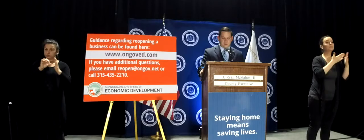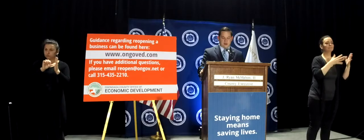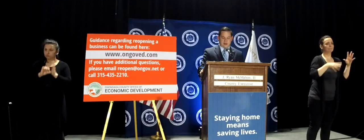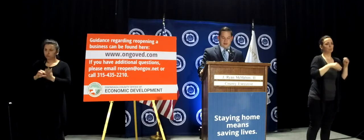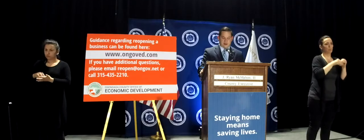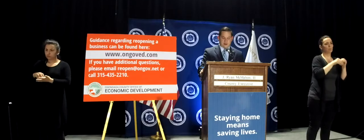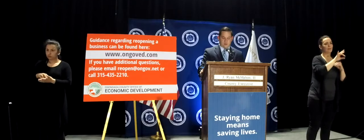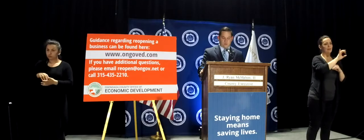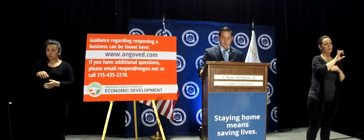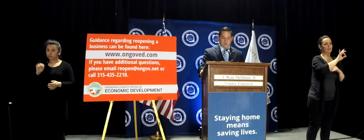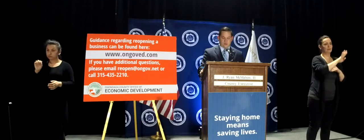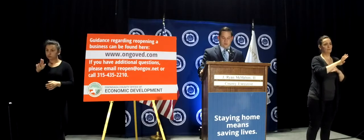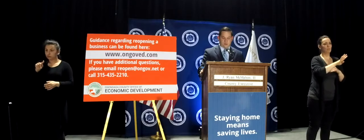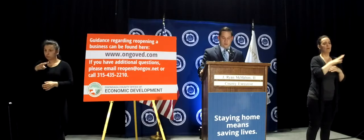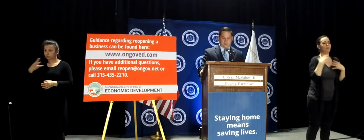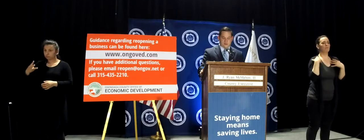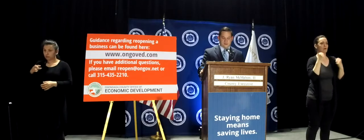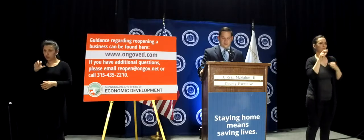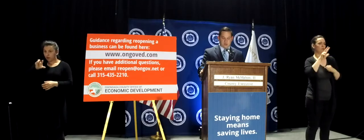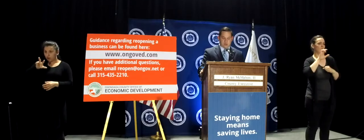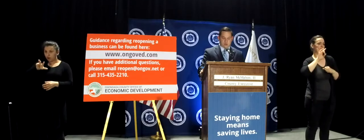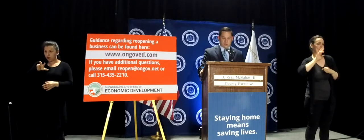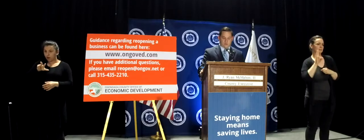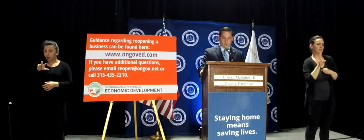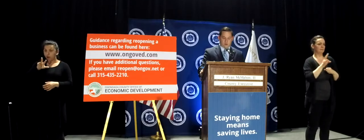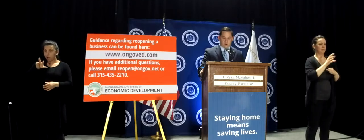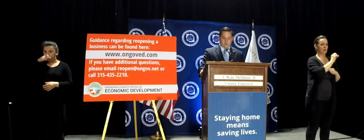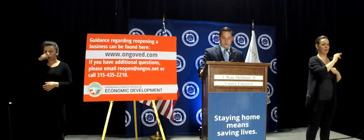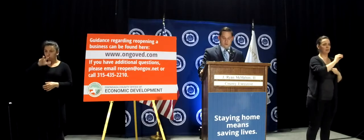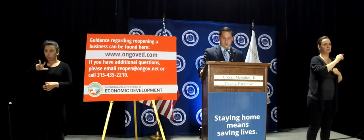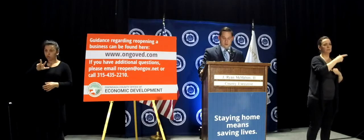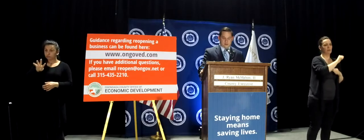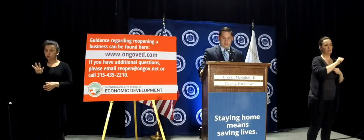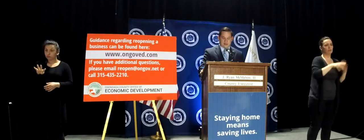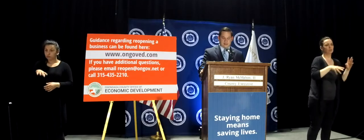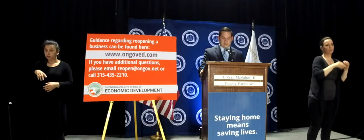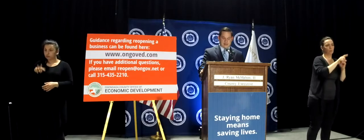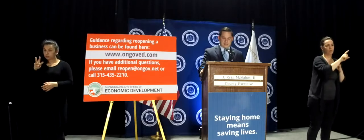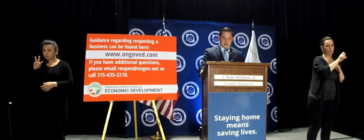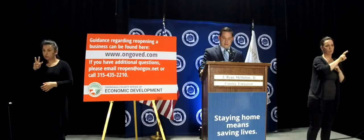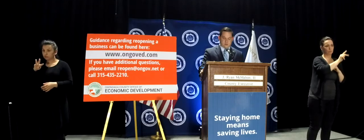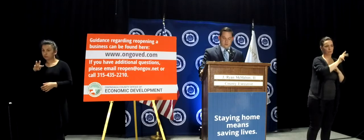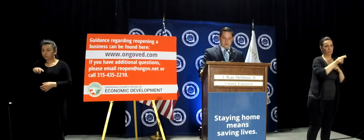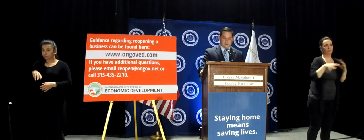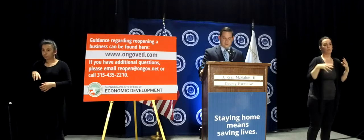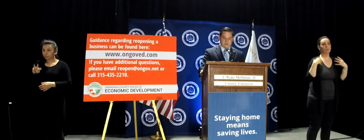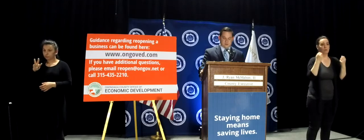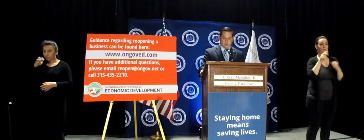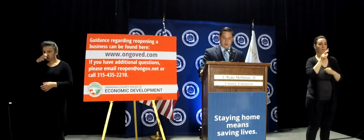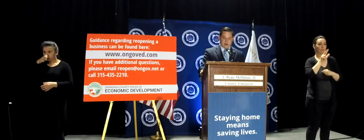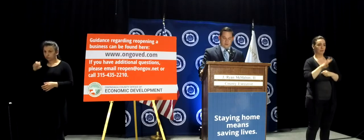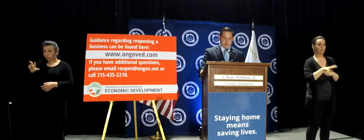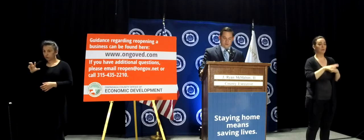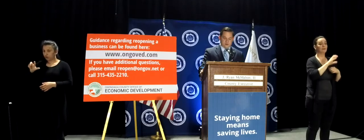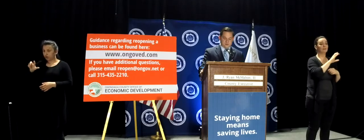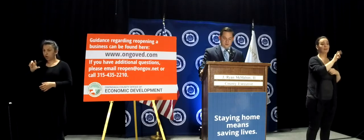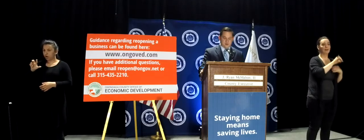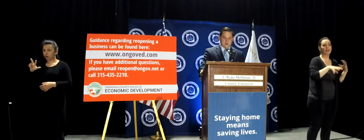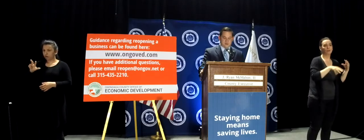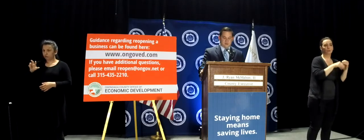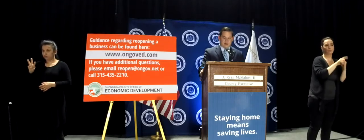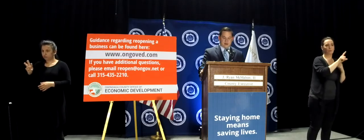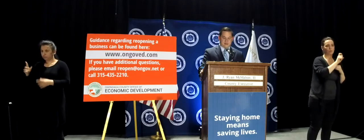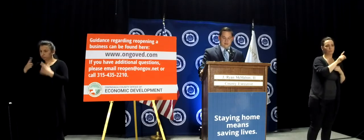recoveries. Onondaga, 123 total cases, 34 recoveries. Geddes, 89 total cases, 29